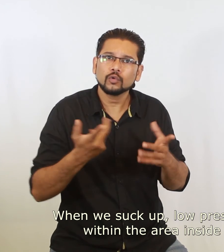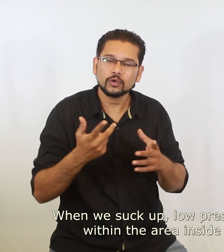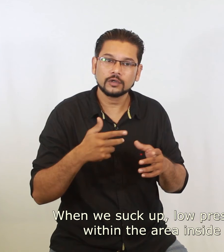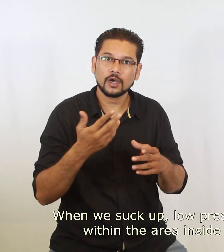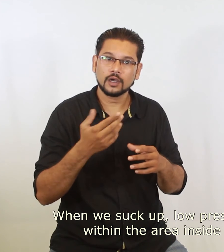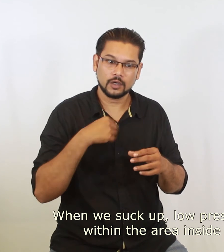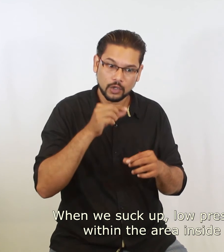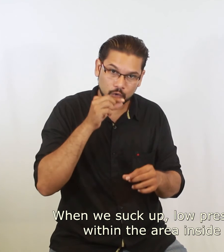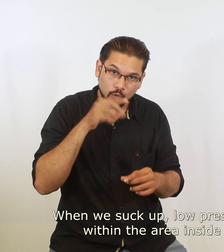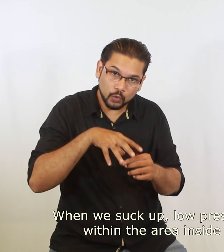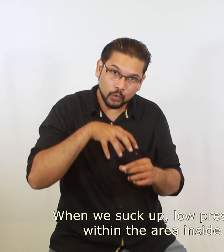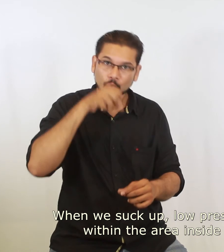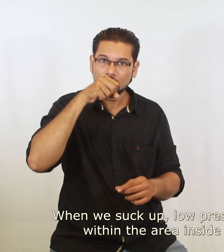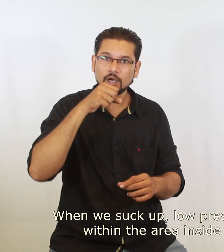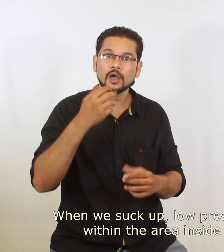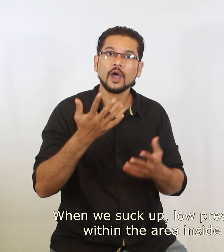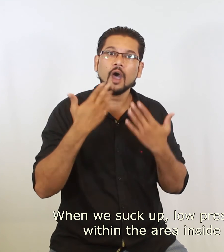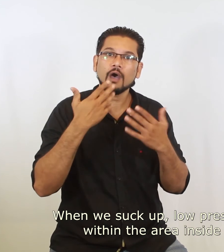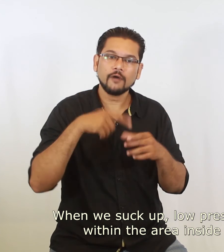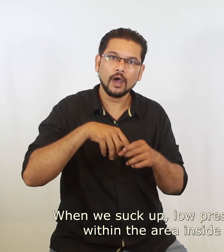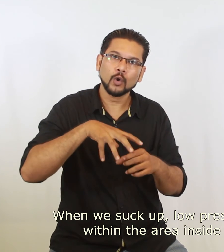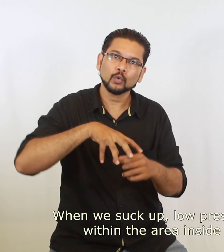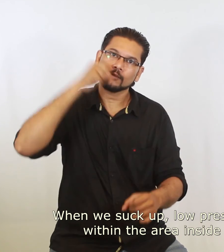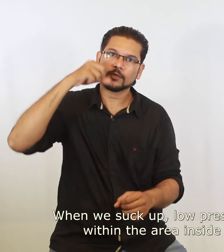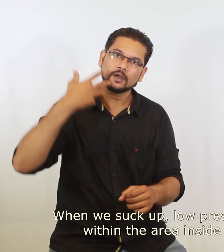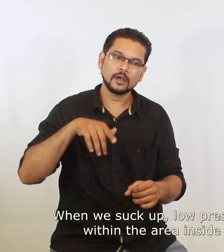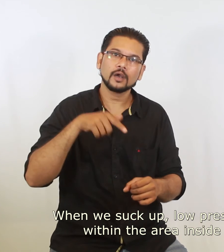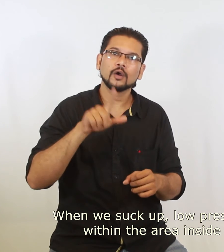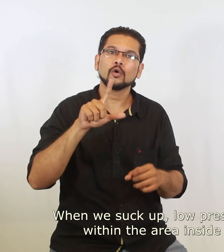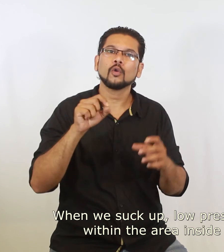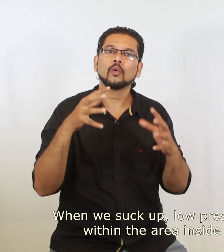When we suck up, low pressure is created within the area inside the straw.